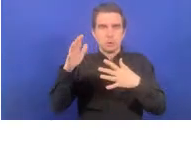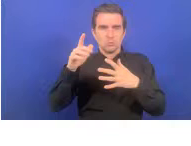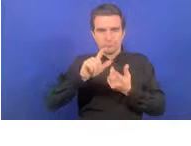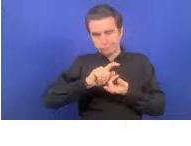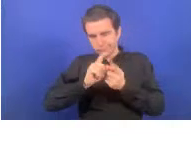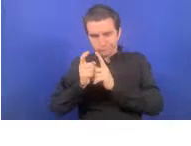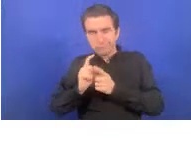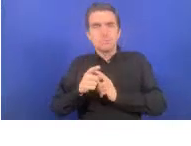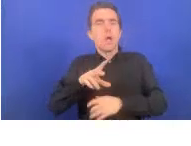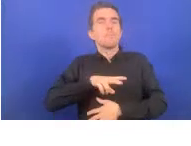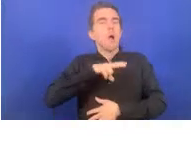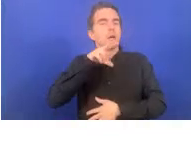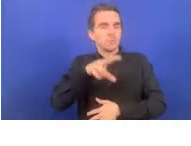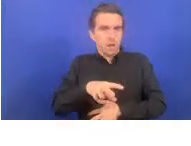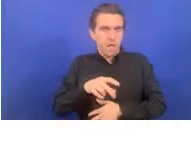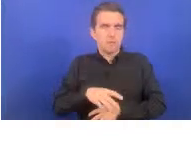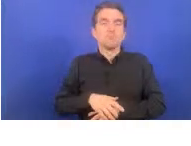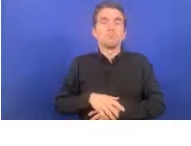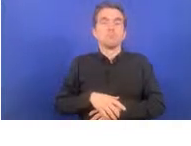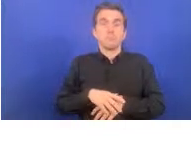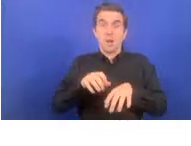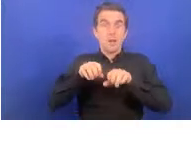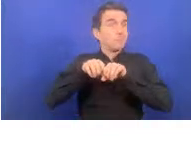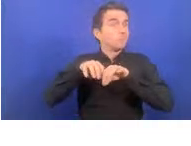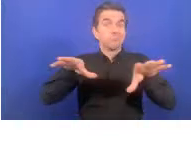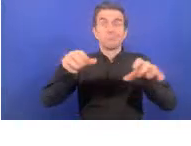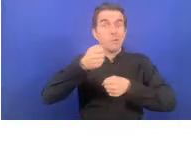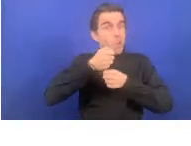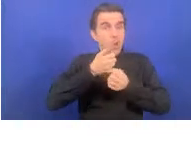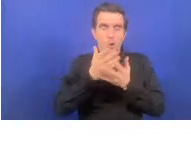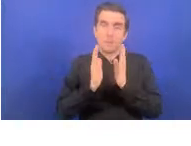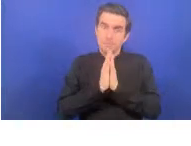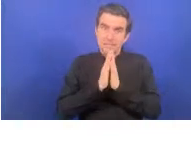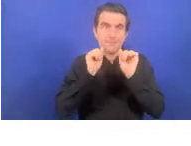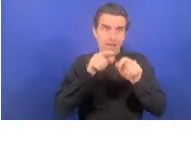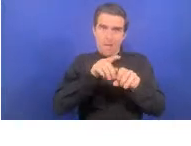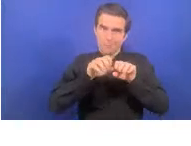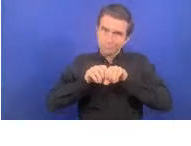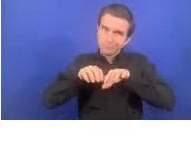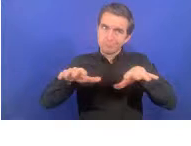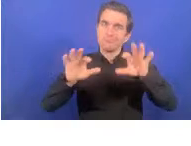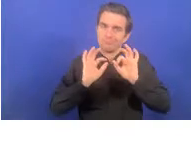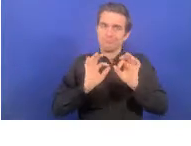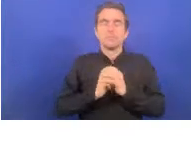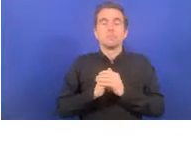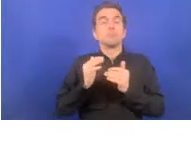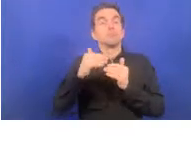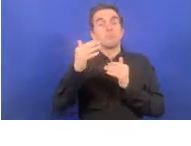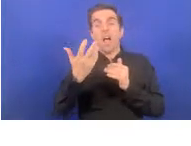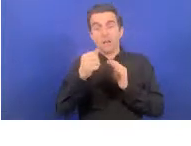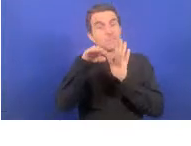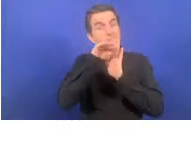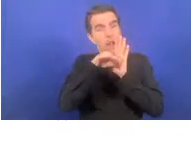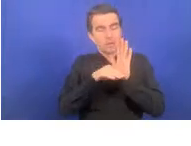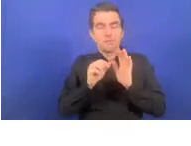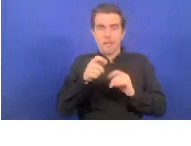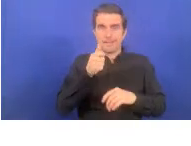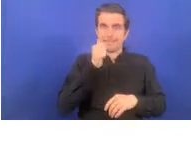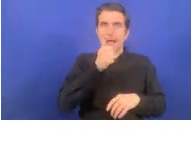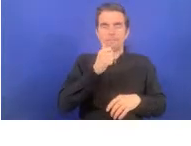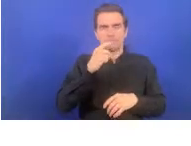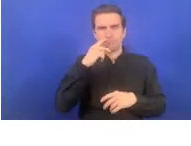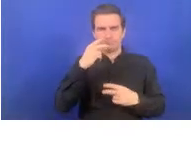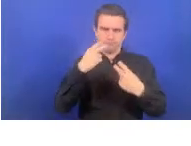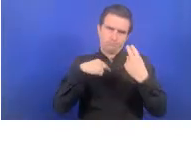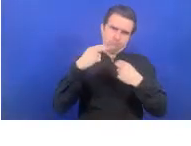look, work it out, see how well you're doing, where you want to get started. Join us in these events. Join us tomorrow in our